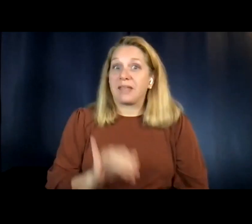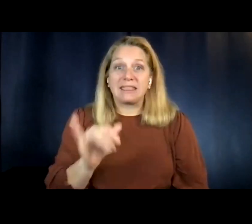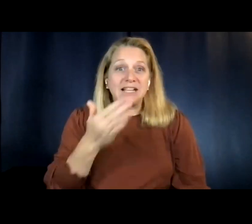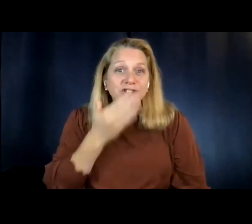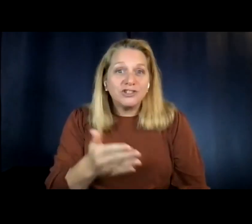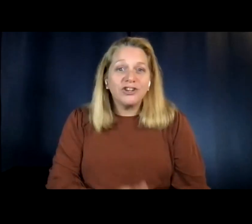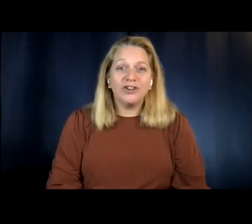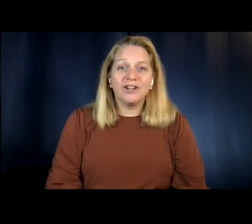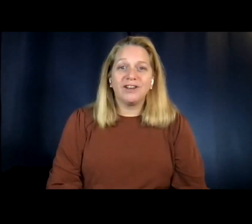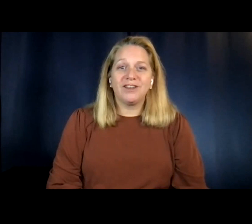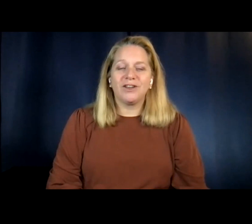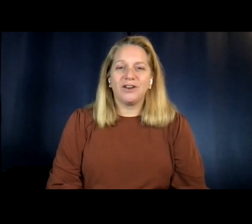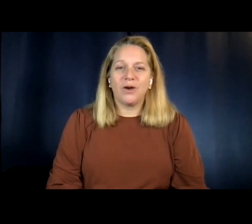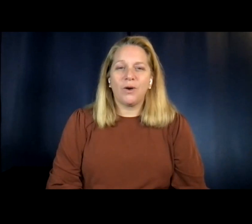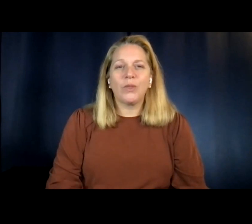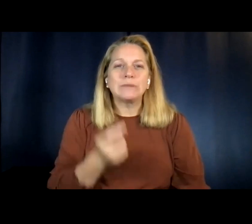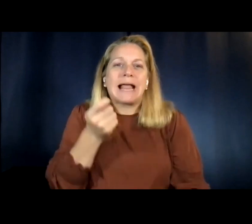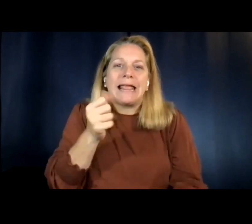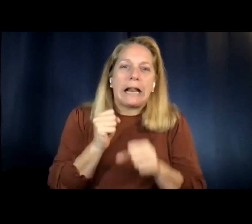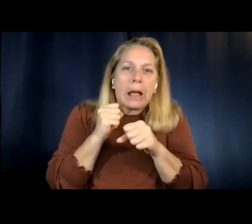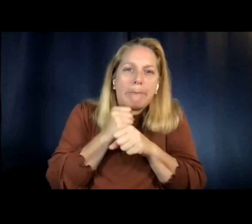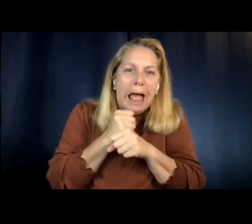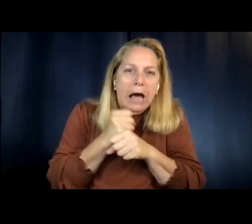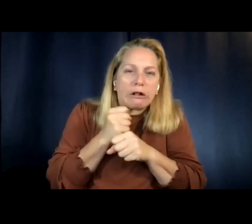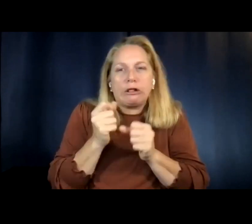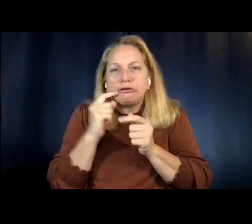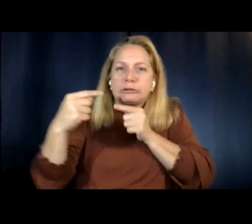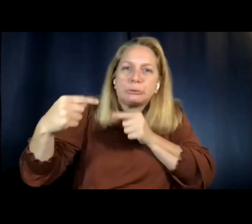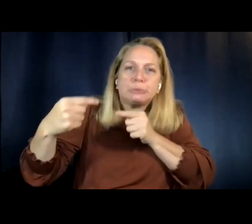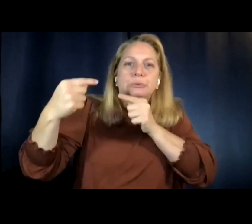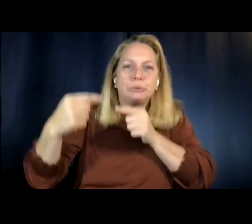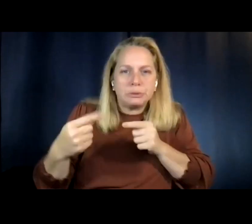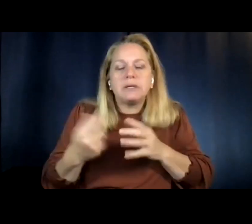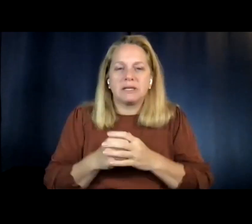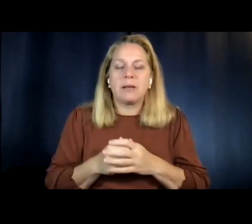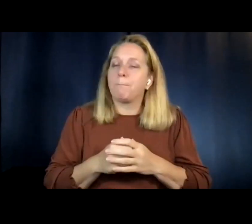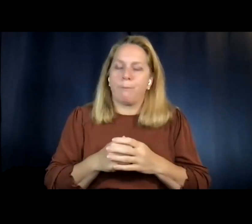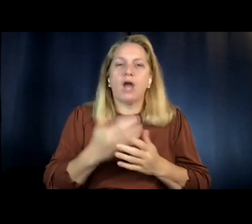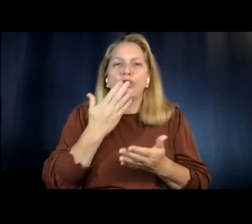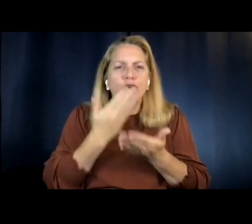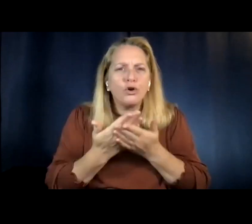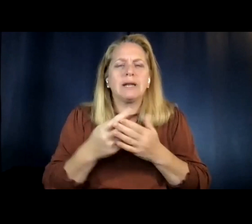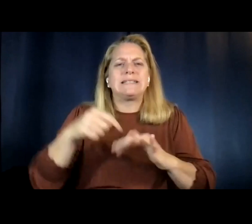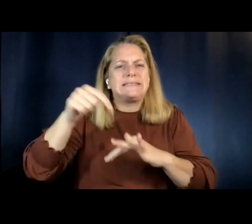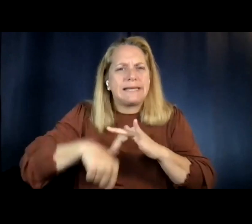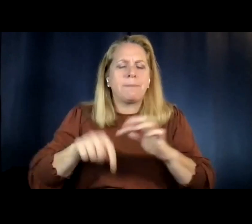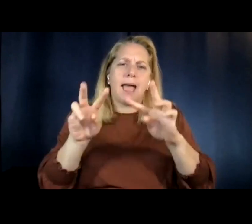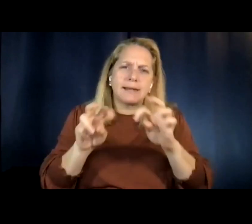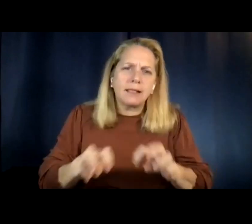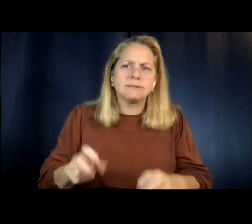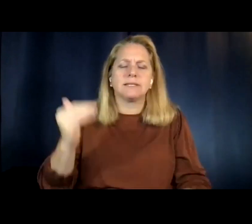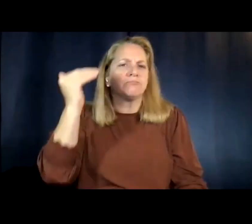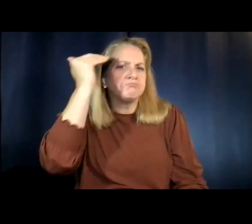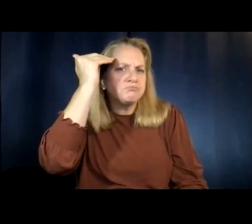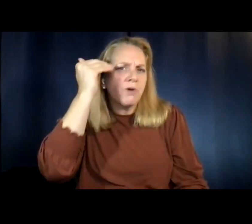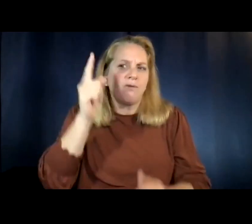little battles that you have to face, but that deep analysis and conscious of what you want